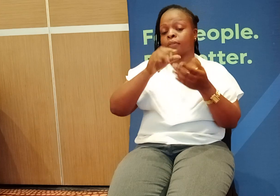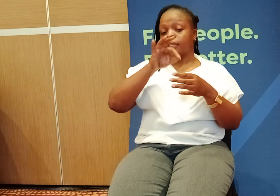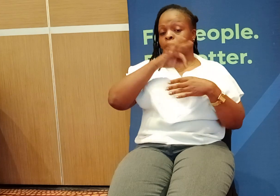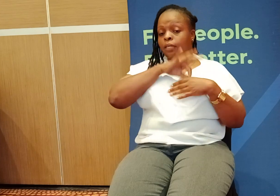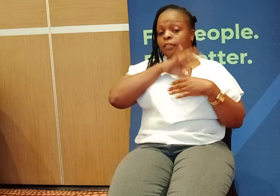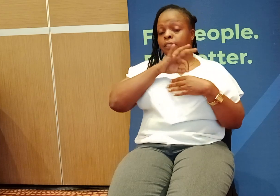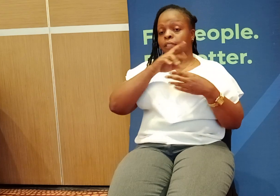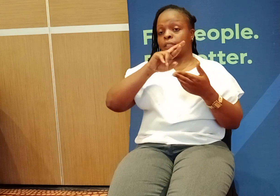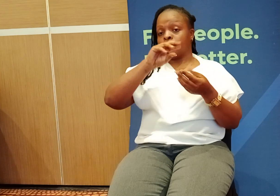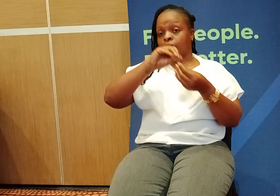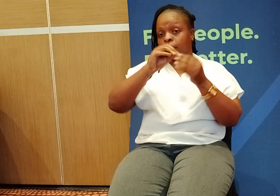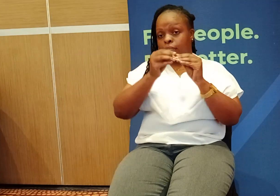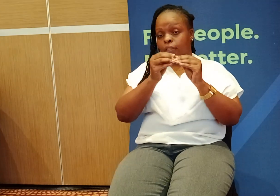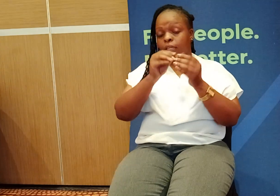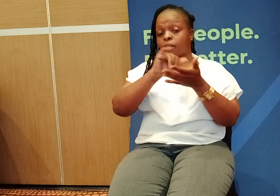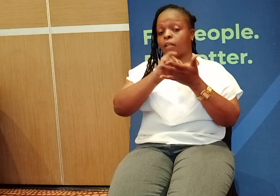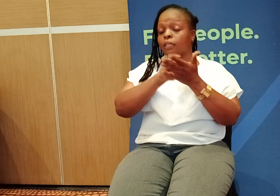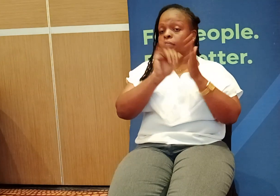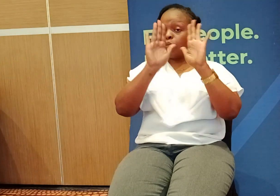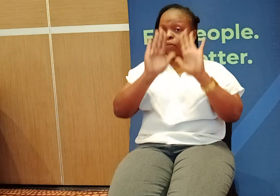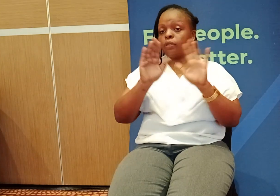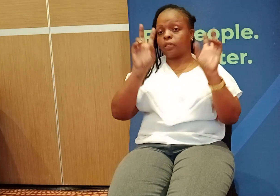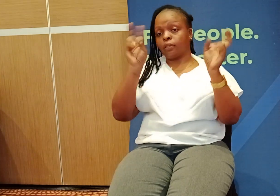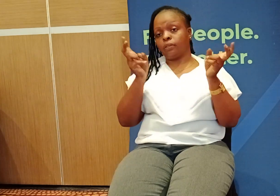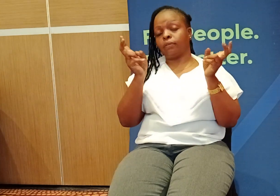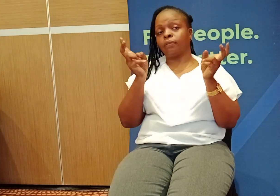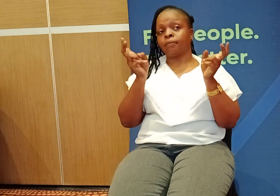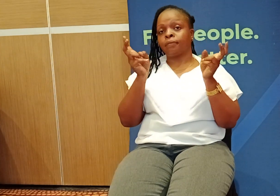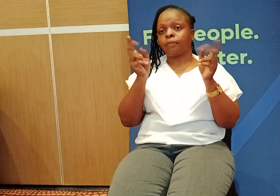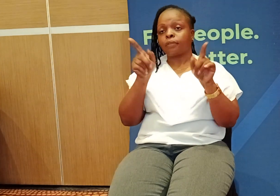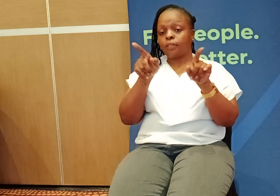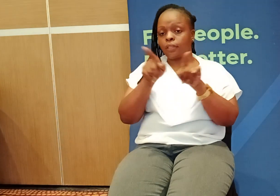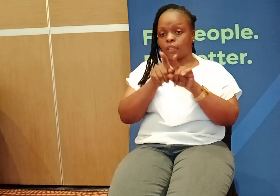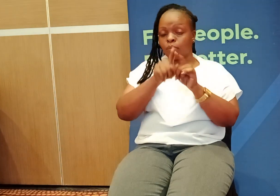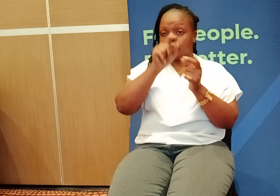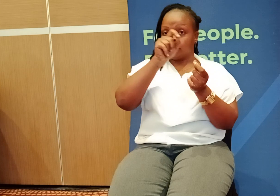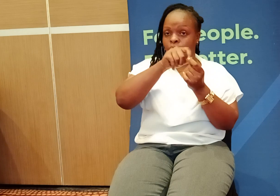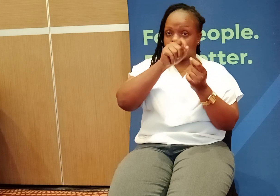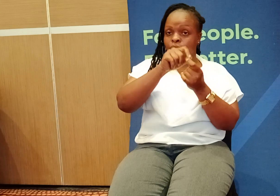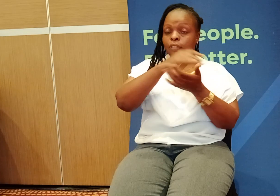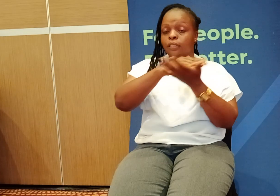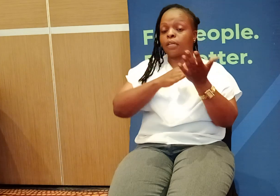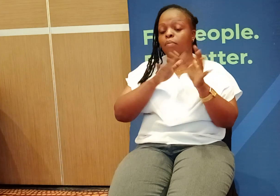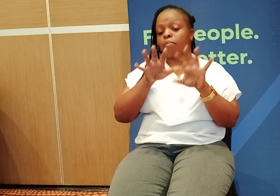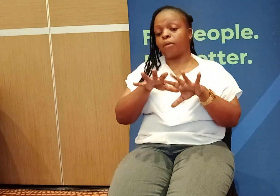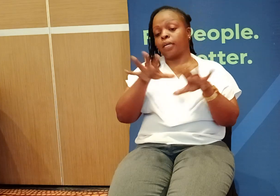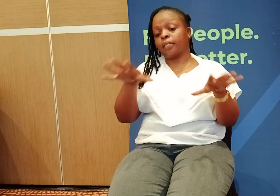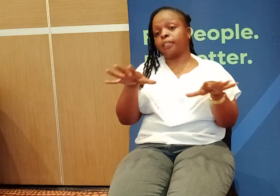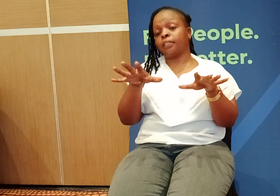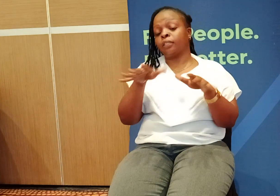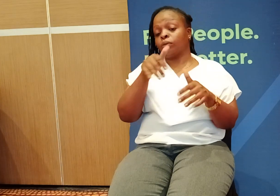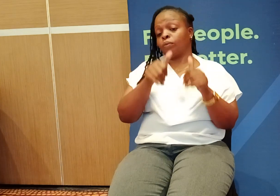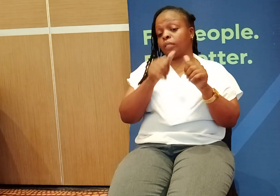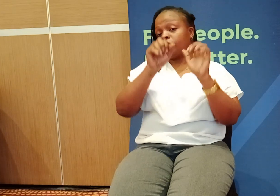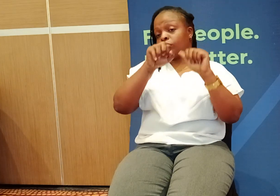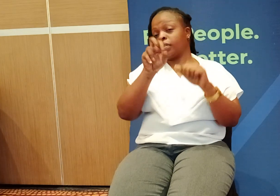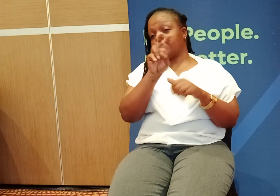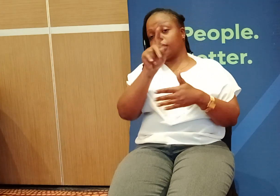been a significant issue, and particularly in some of the markets that you can see what has happened in